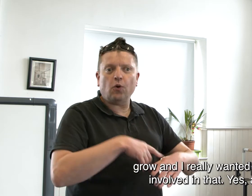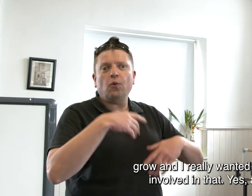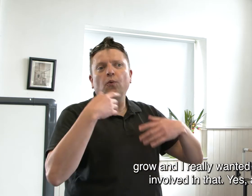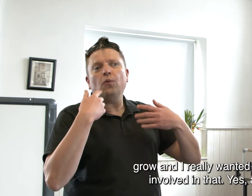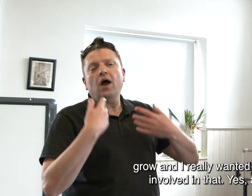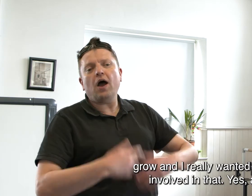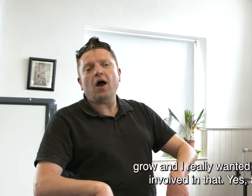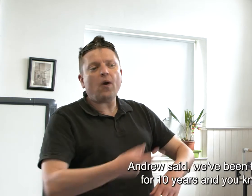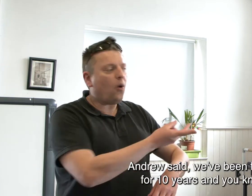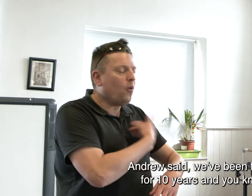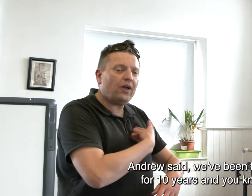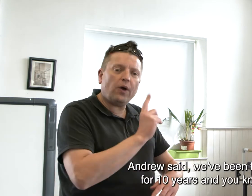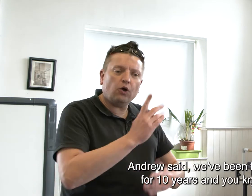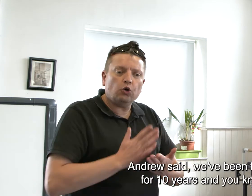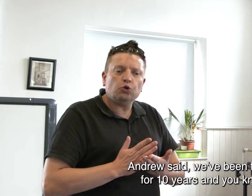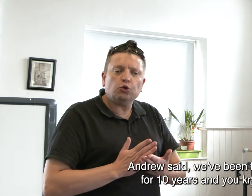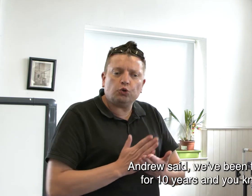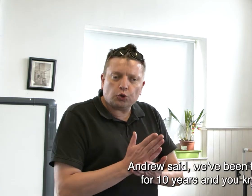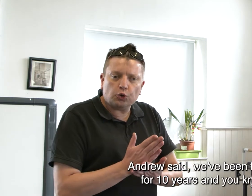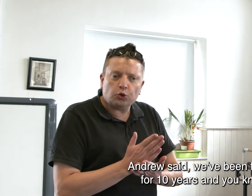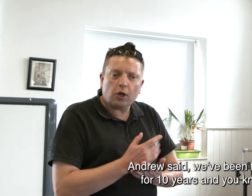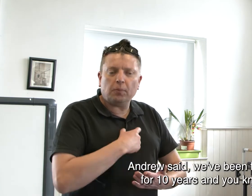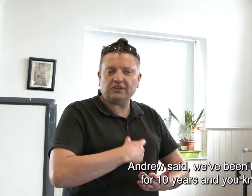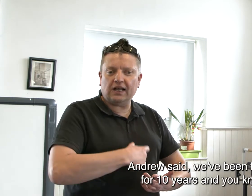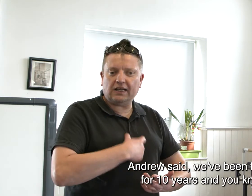Yes, as Andrew said, we've been friends for 10 years, and you know,